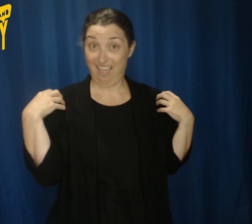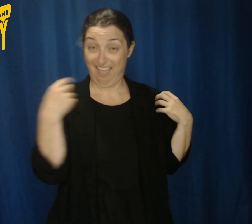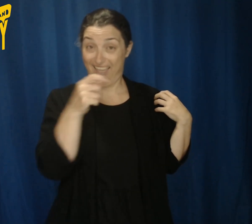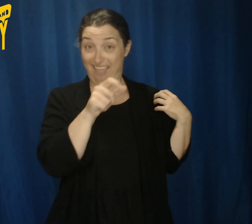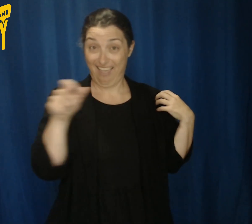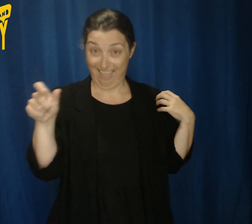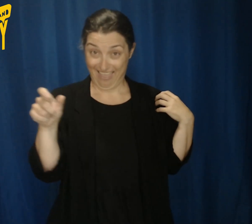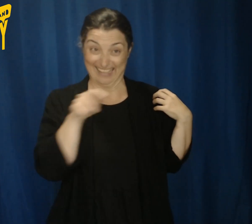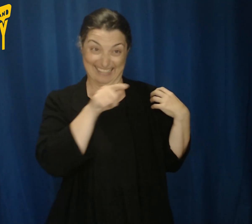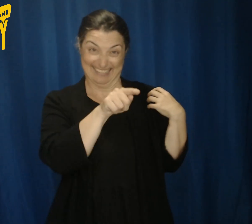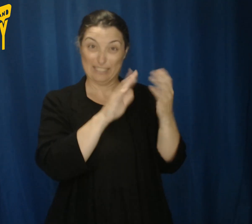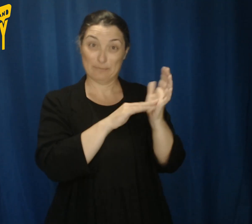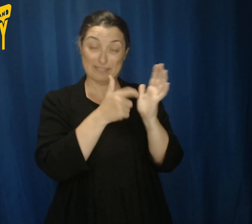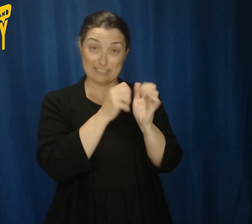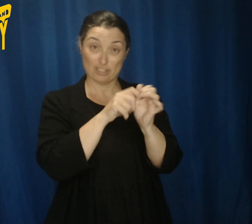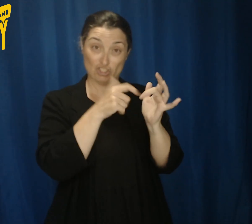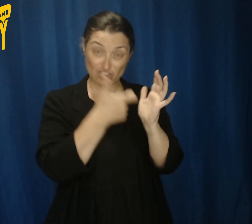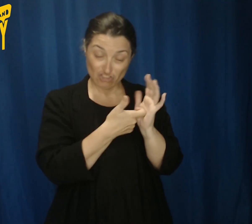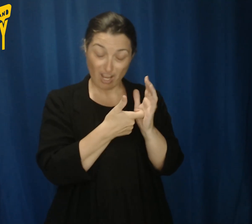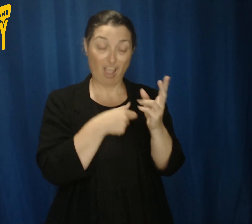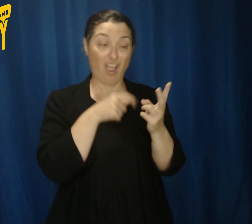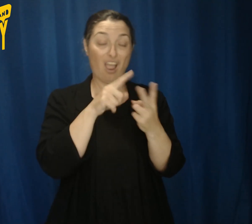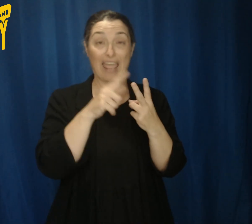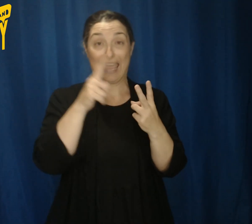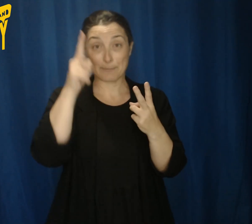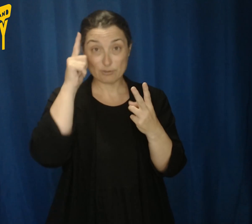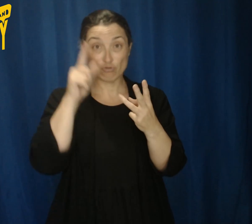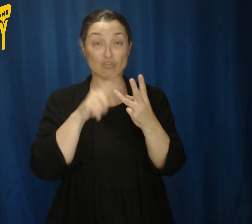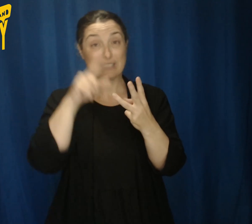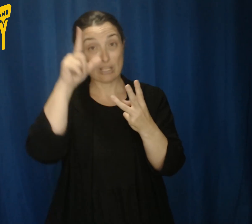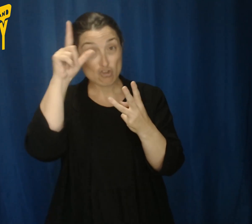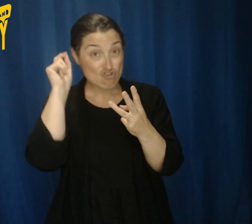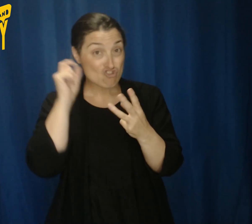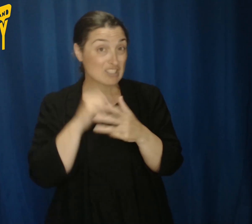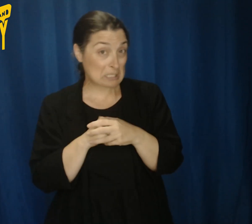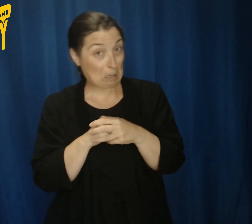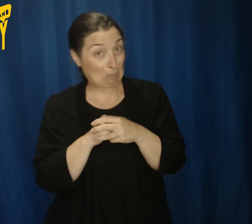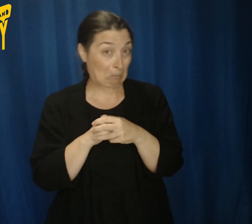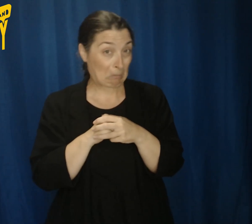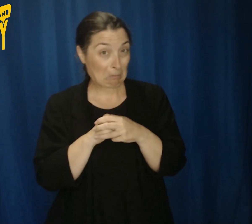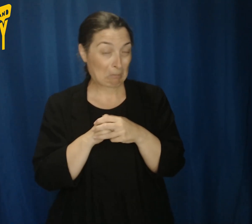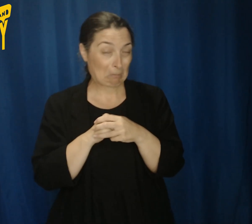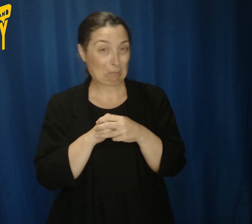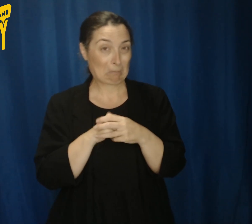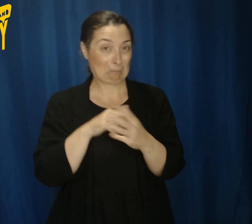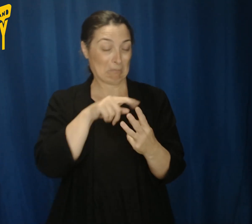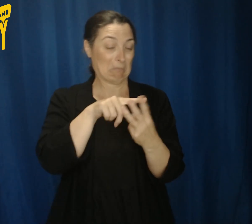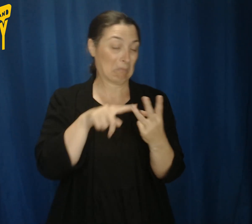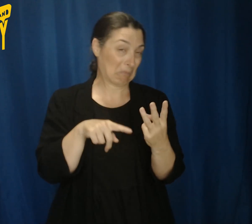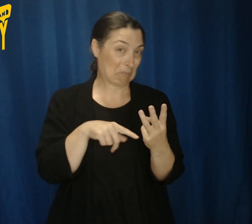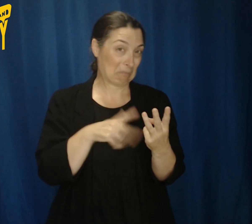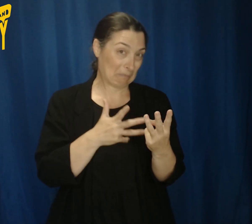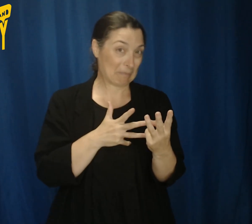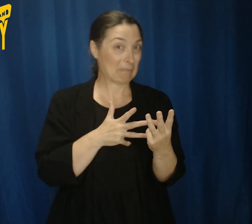Ginger, the headmistress, and Nurse Grease, but in the journey, they're playing their headmistress role, but they're also the